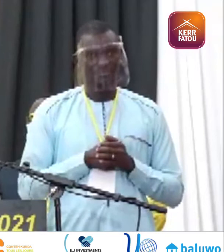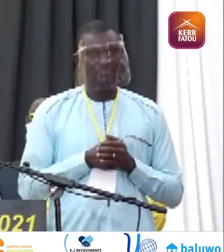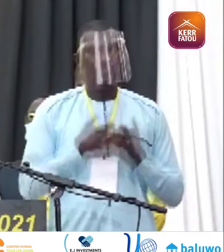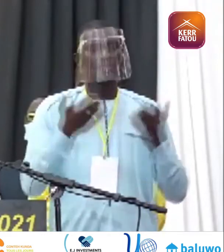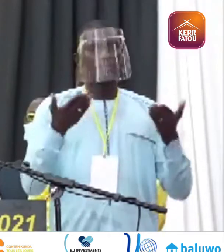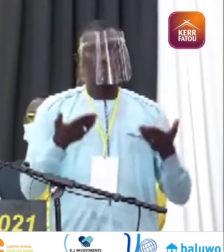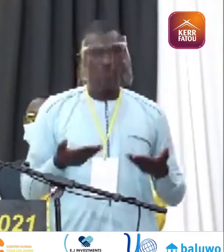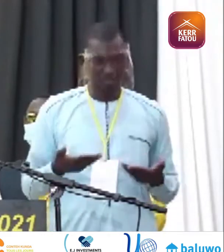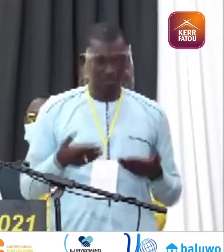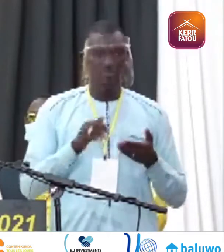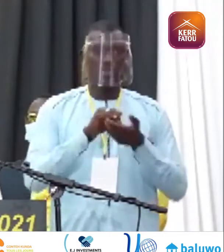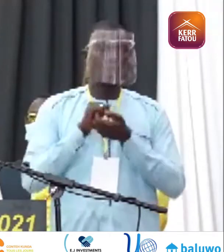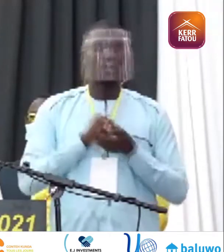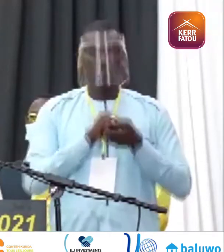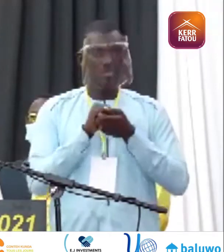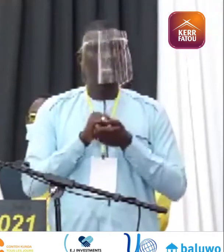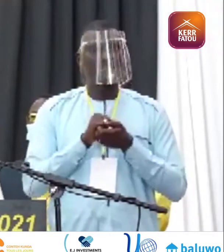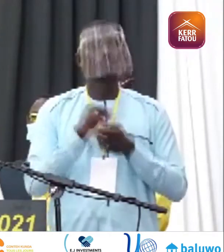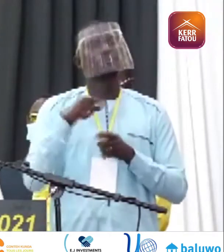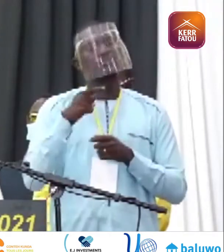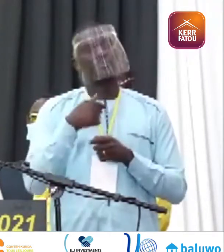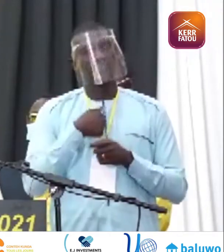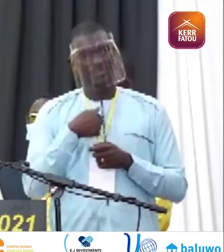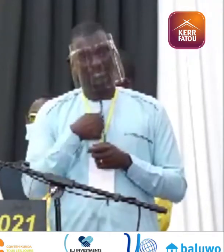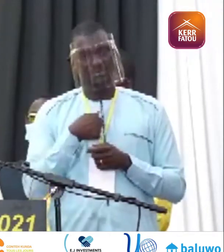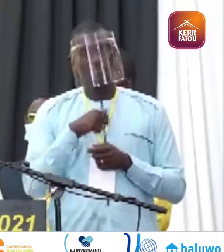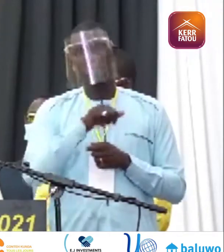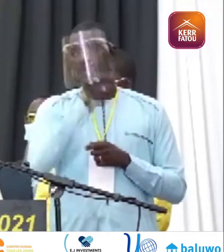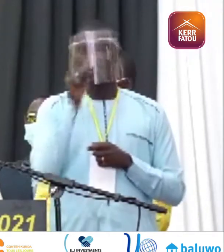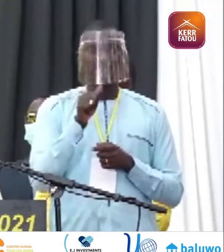organized for me and